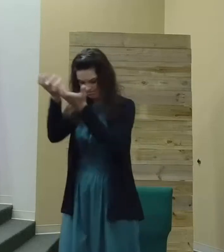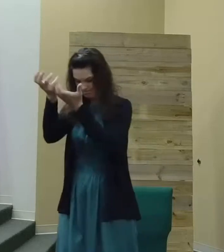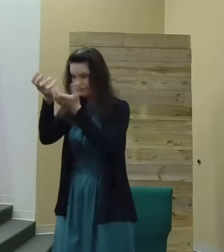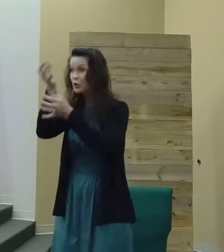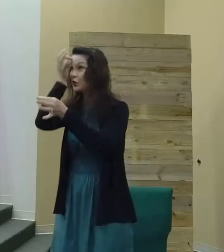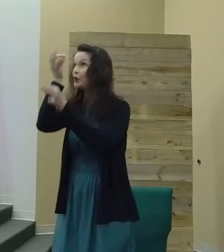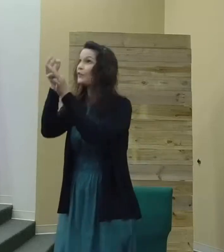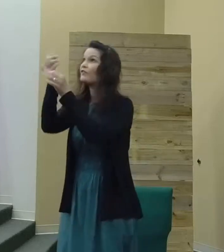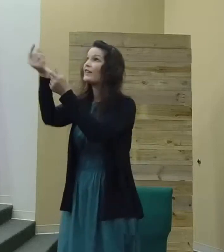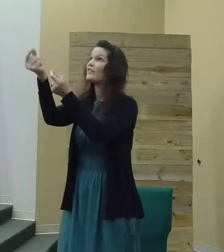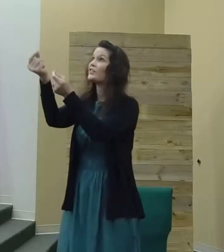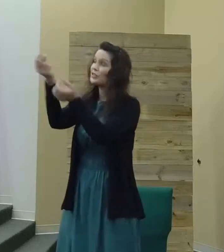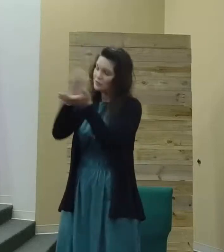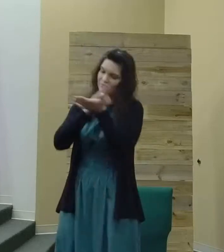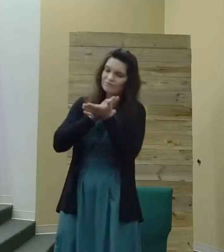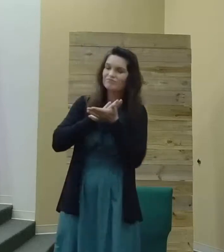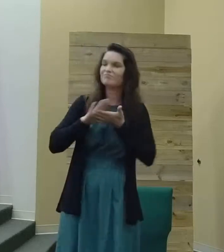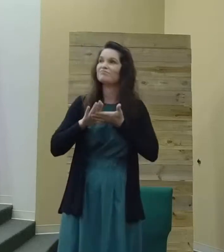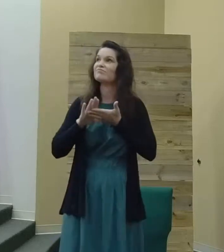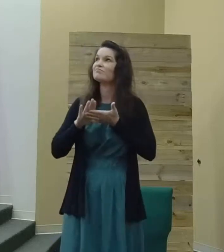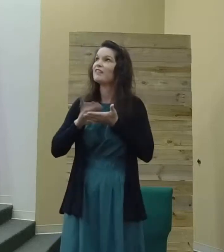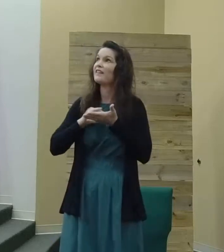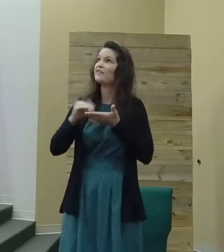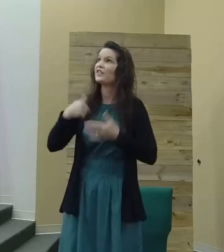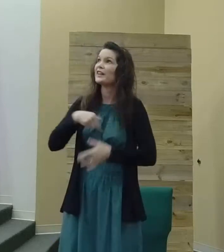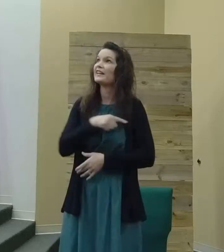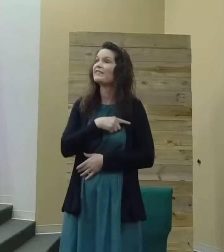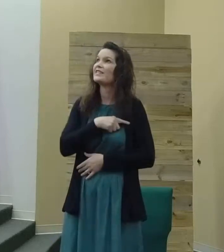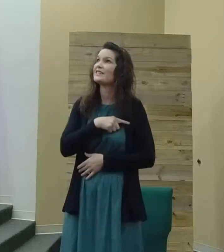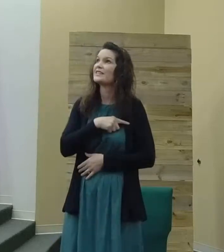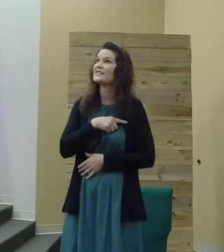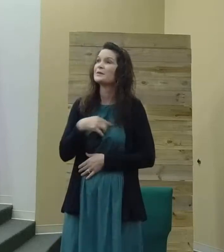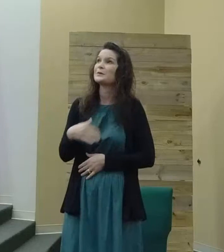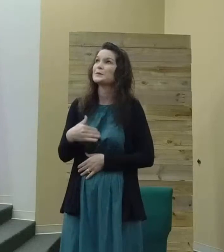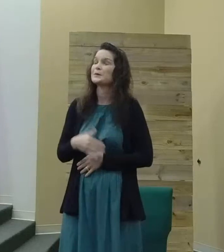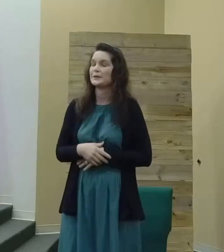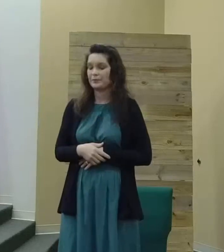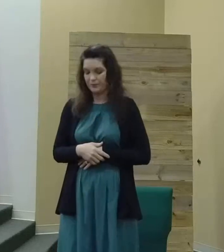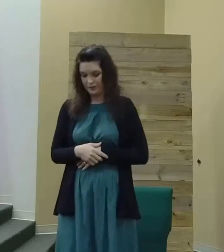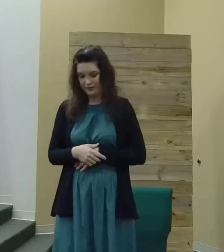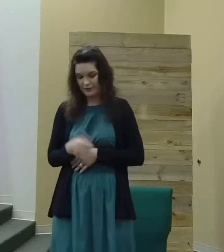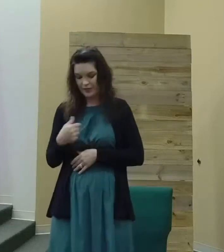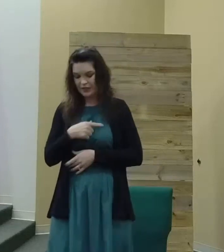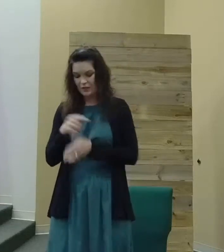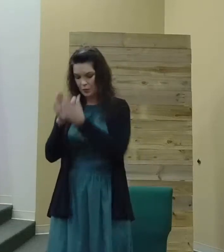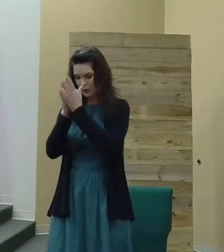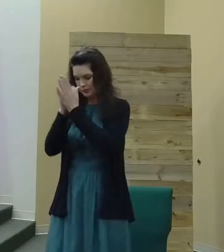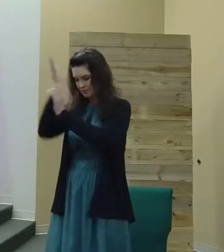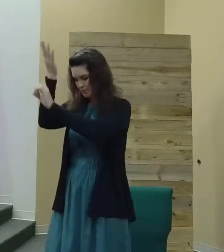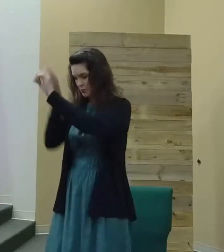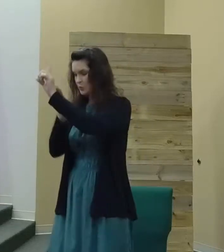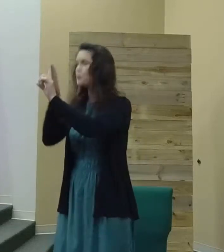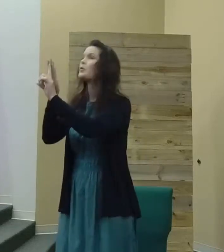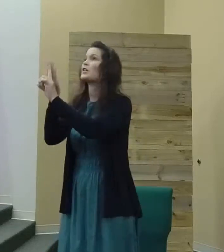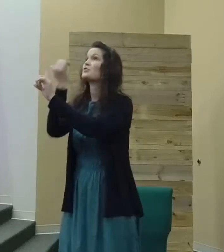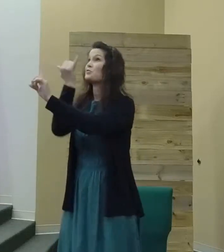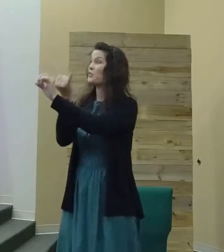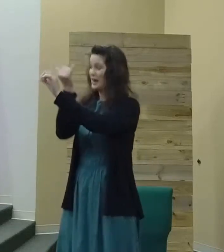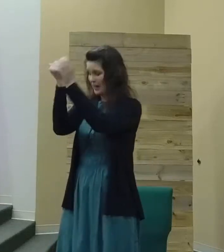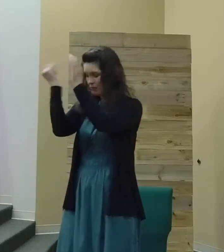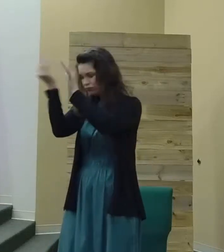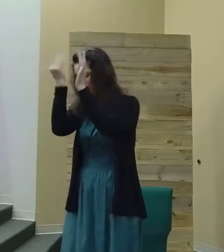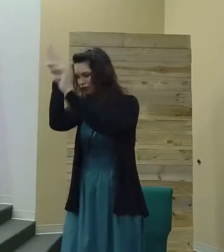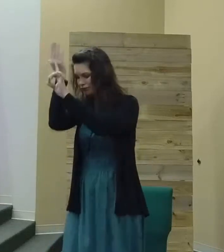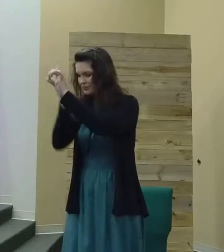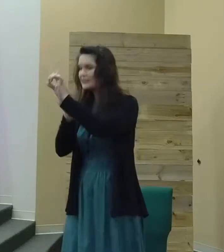you are faithful and righteous to forgive us of our sins and to cleanse us from all unrighteousness. So we praise you, God, right